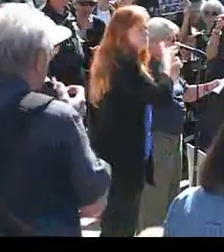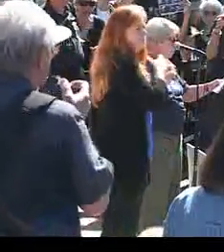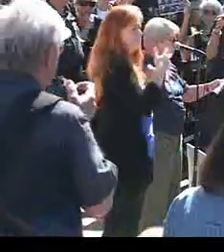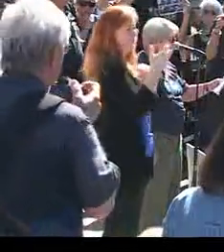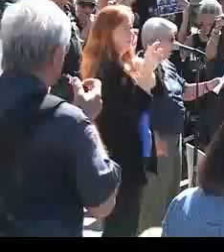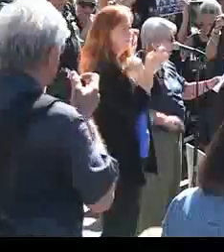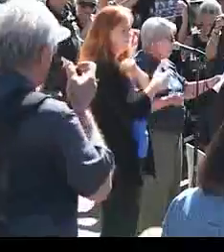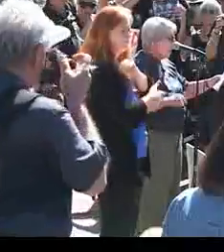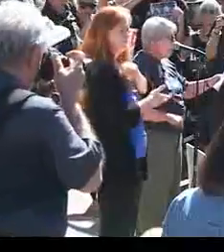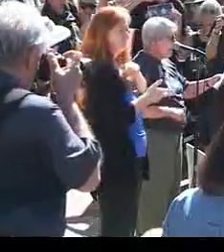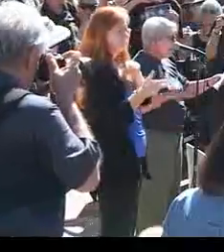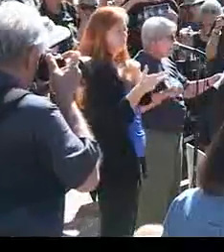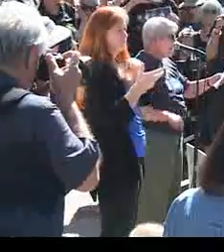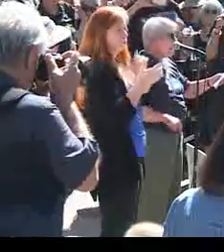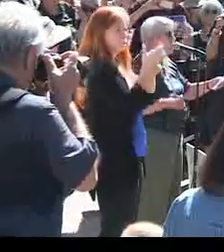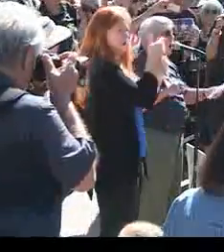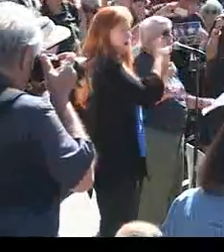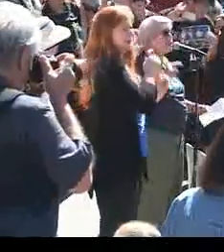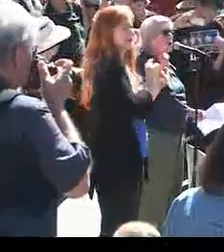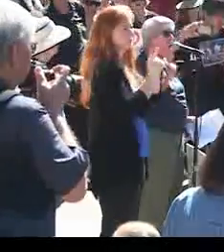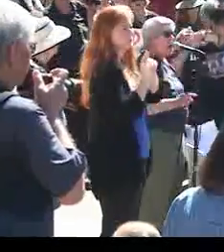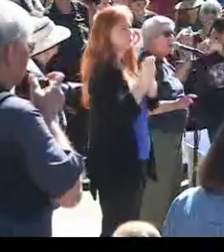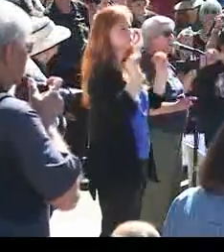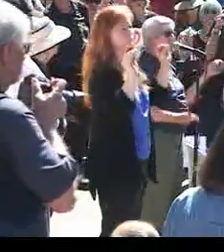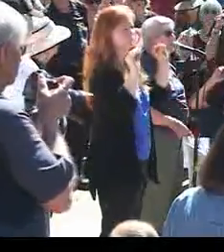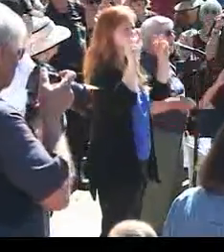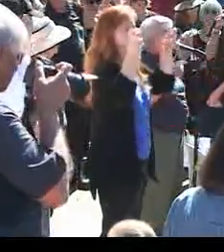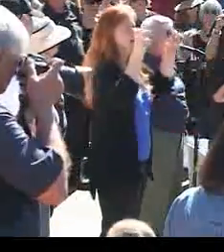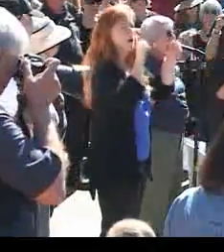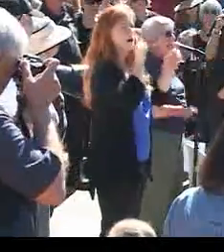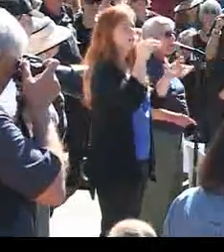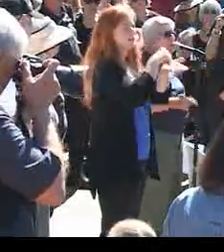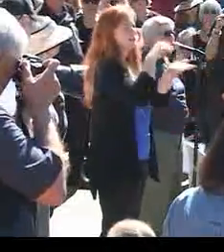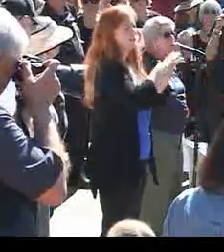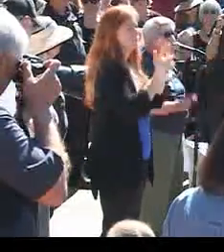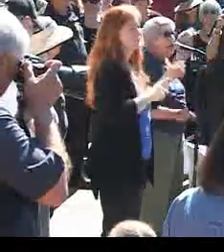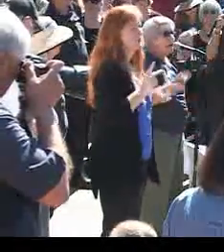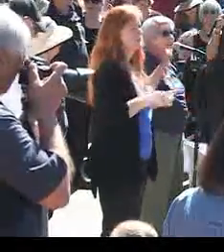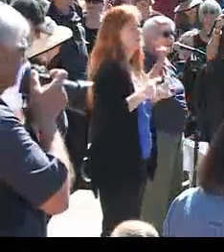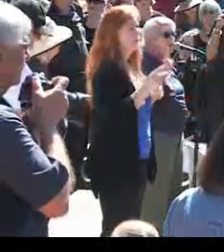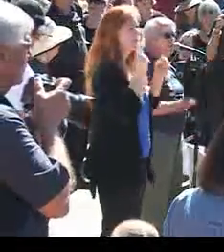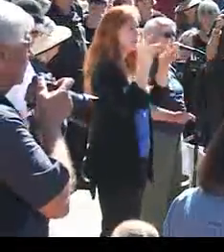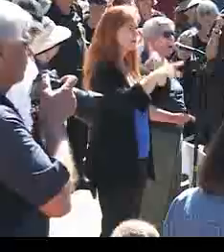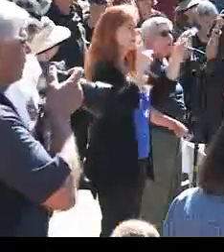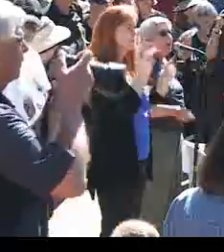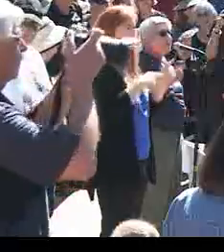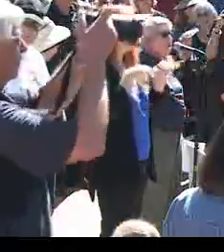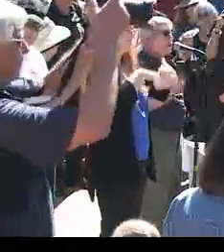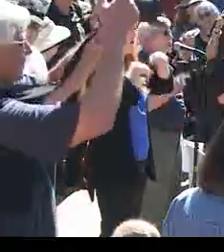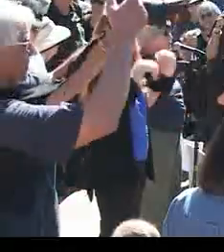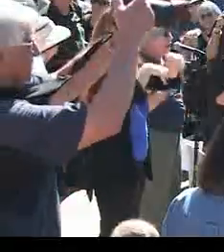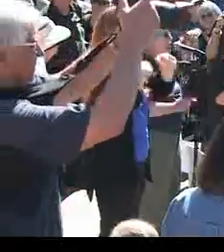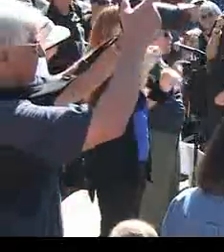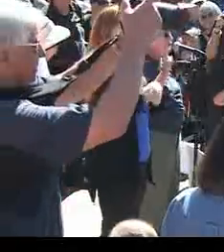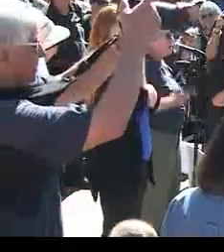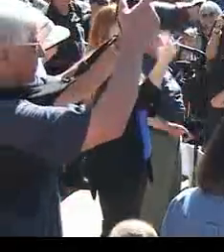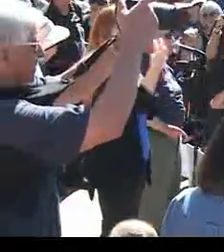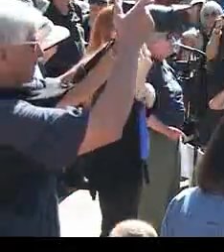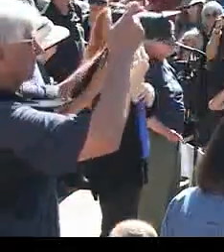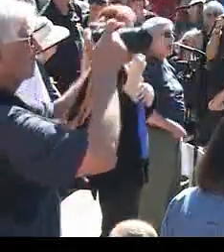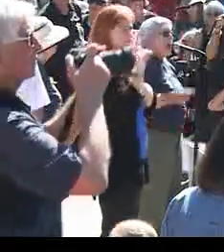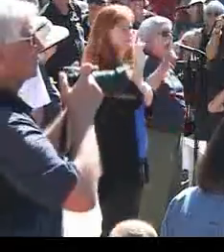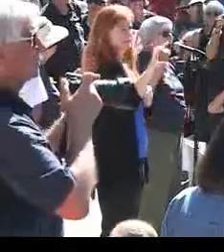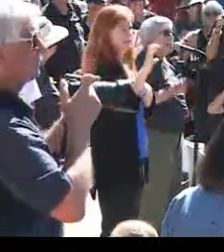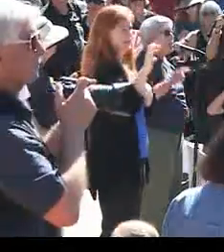people. 1 million people marched in Washington in April 2004 for reproductive